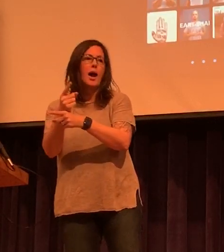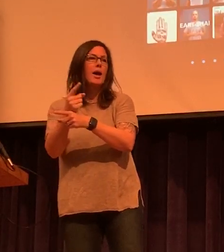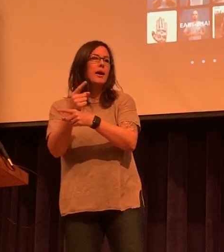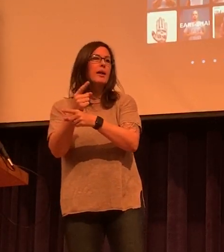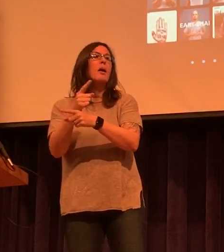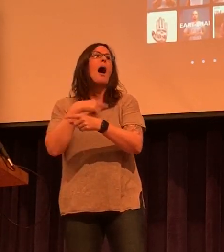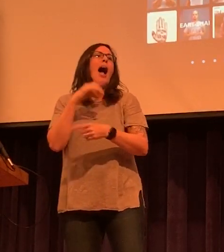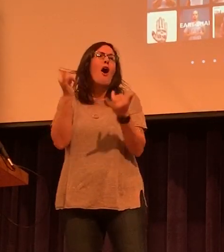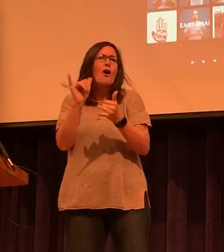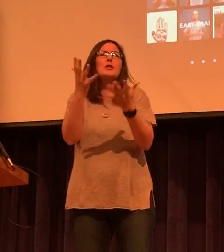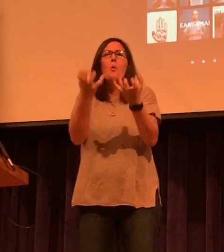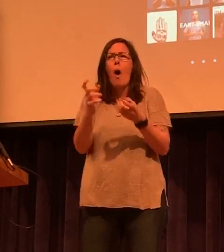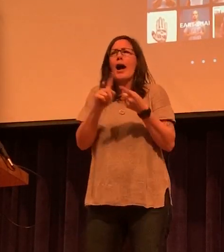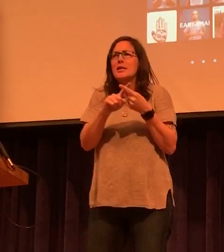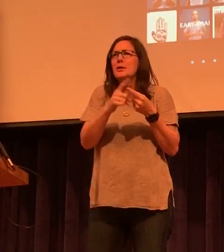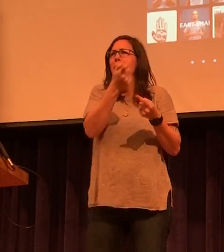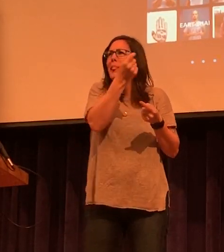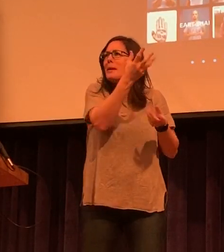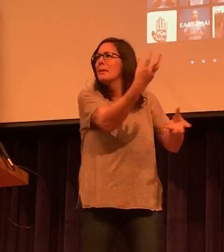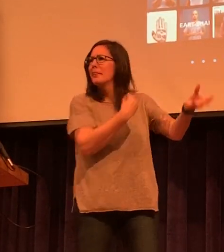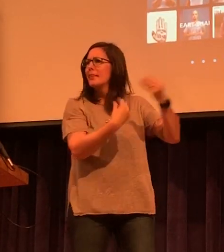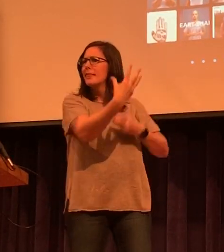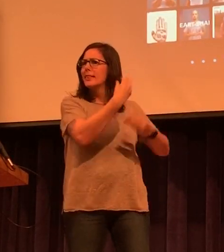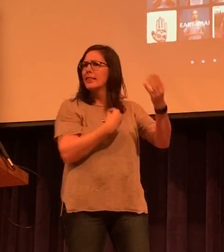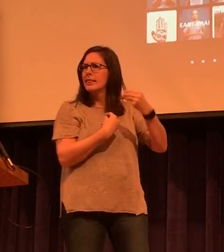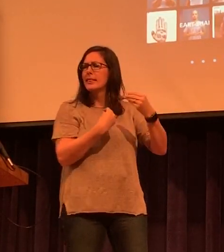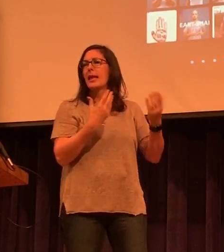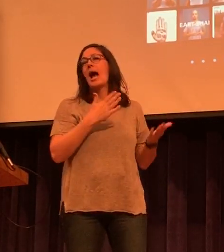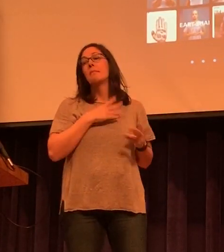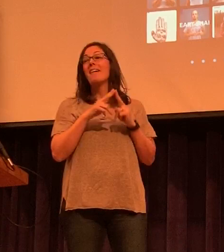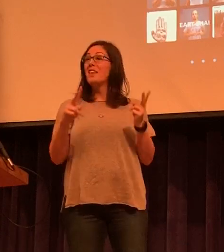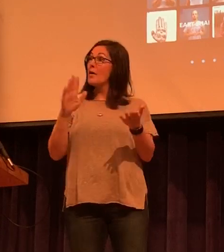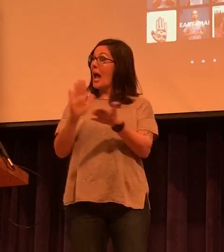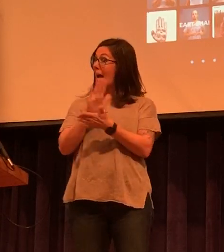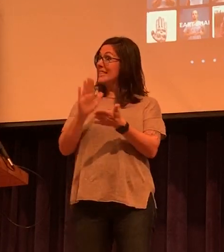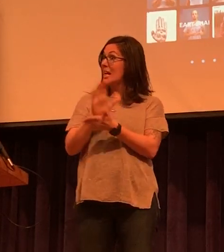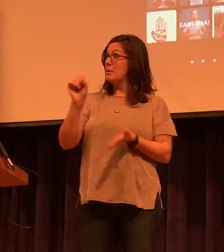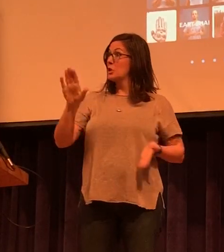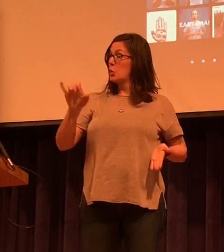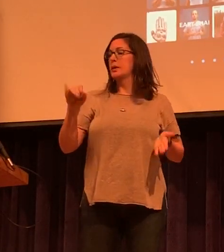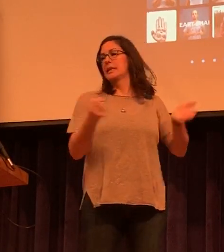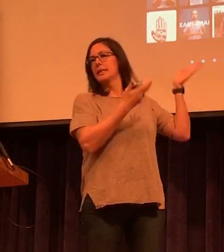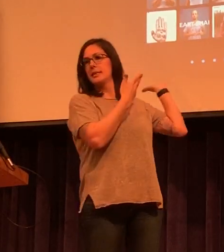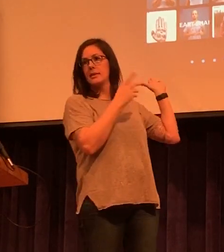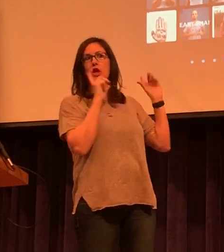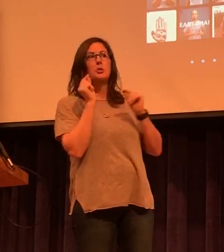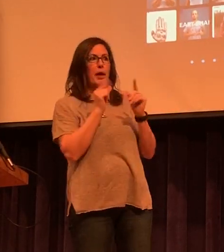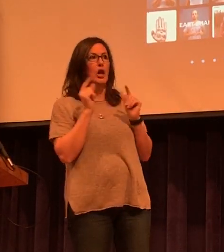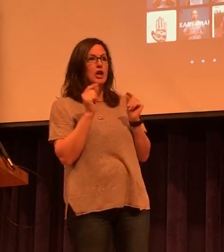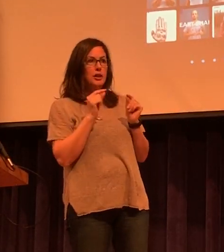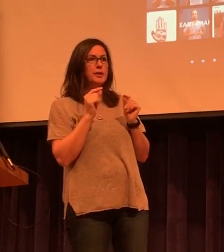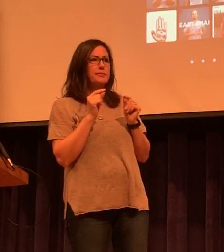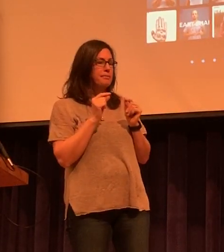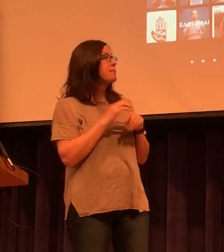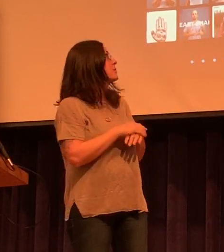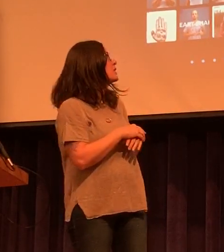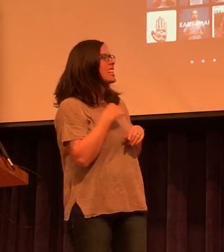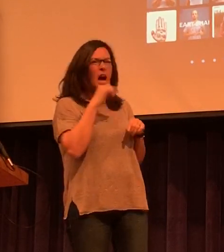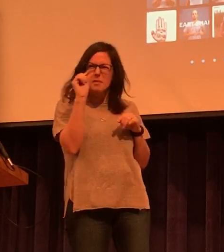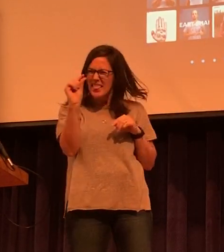to say that I am not representing everybody's experience, but as we said earlier, I also have had experience from talking with other